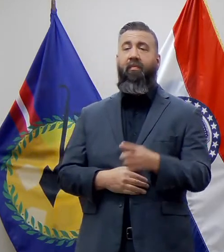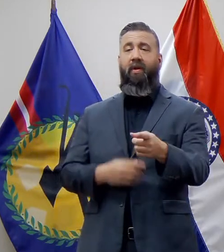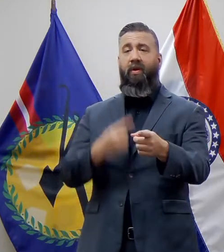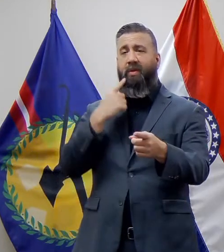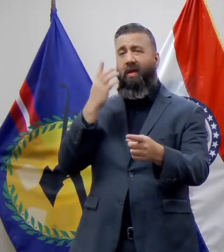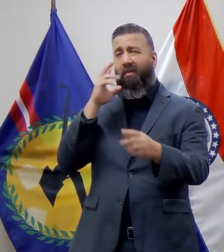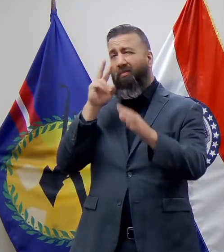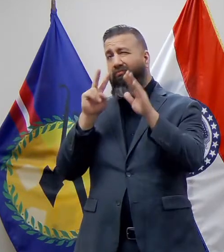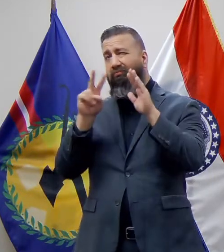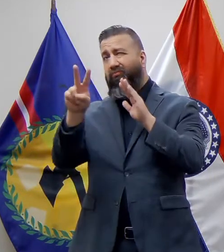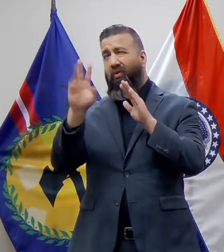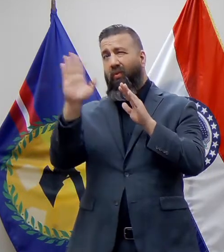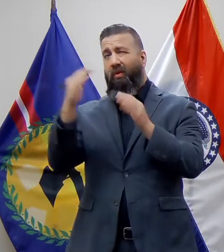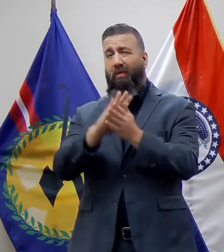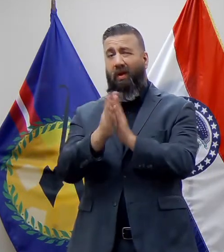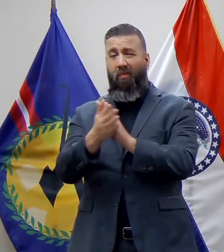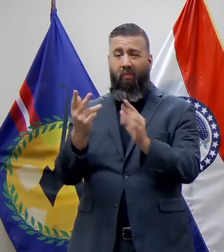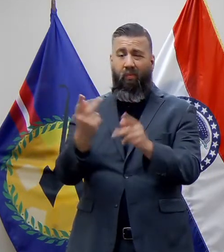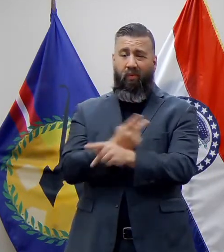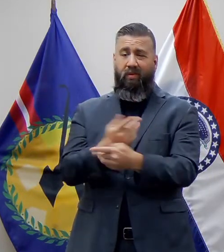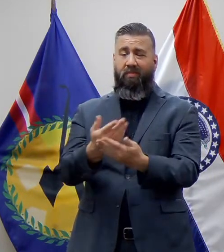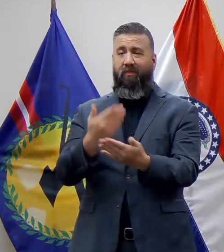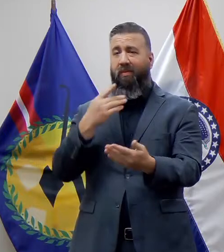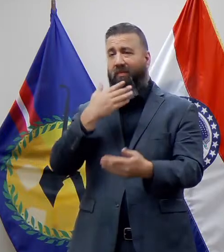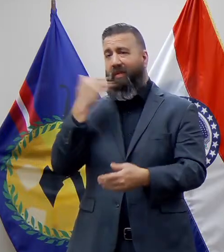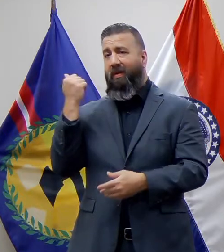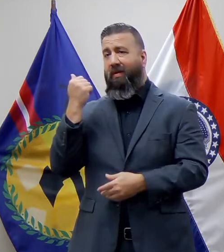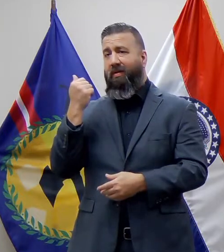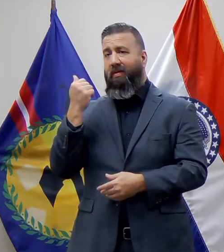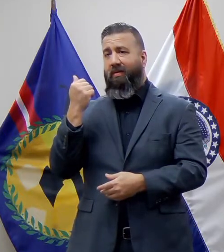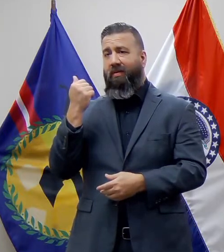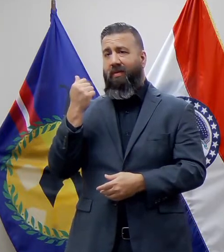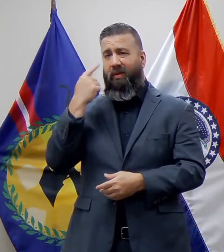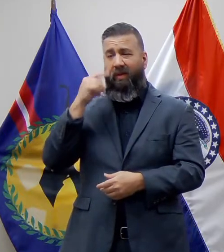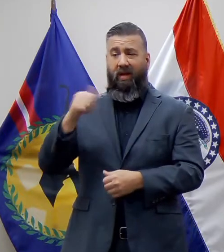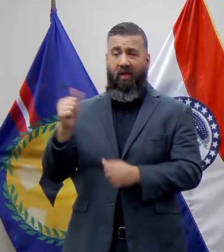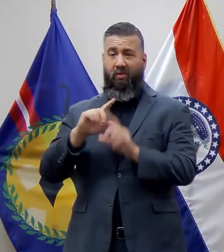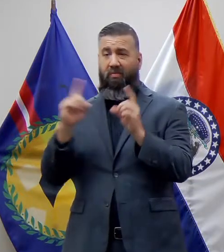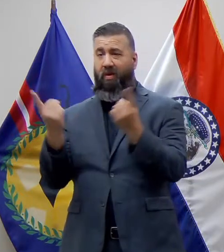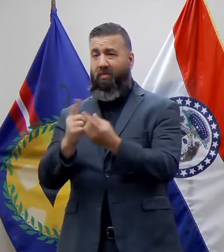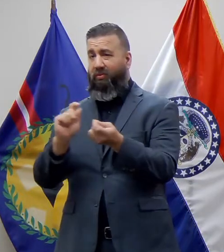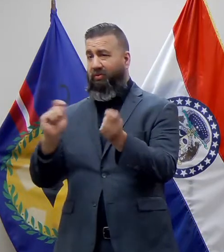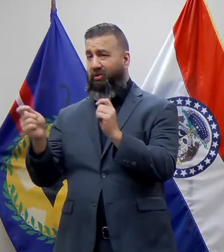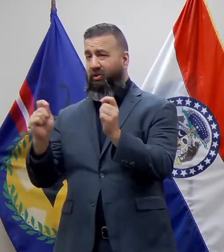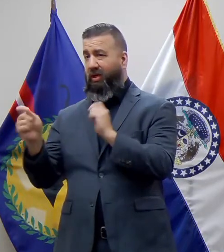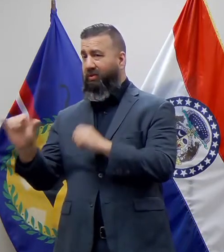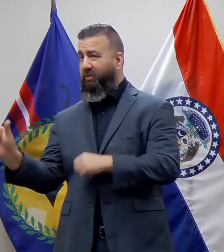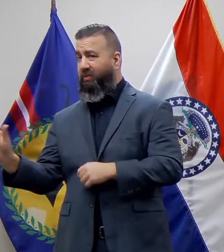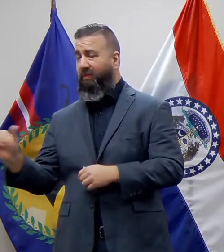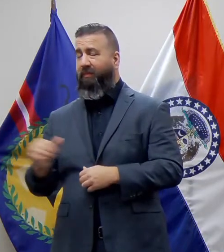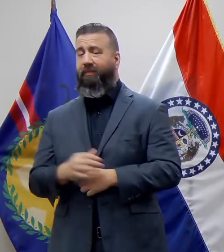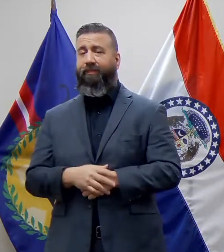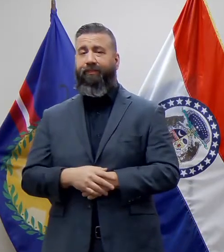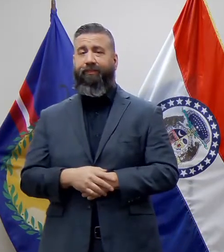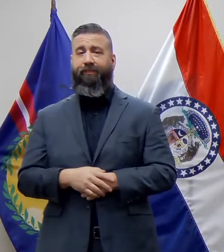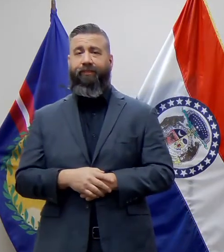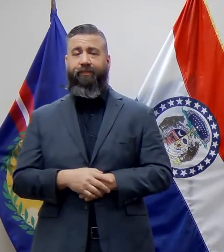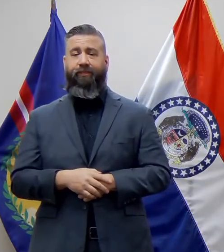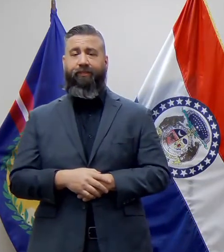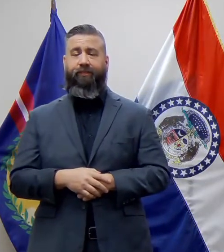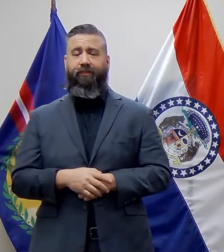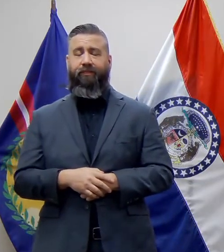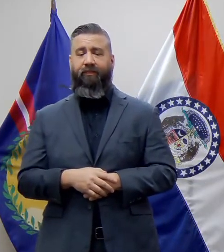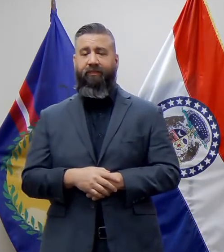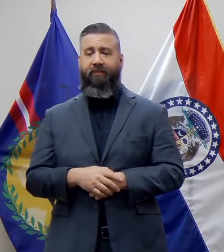worse before it gets better. Do you foresee making these changes to other departments here soon? Well, the question